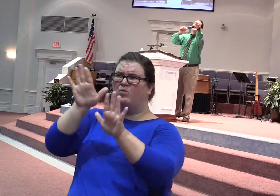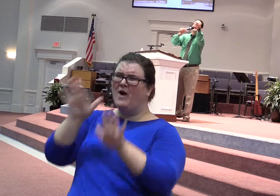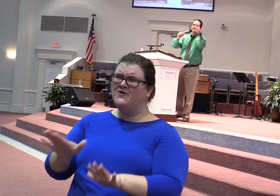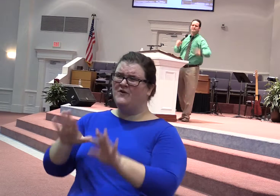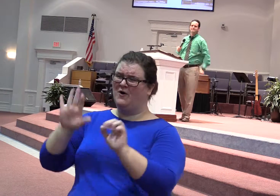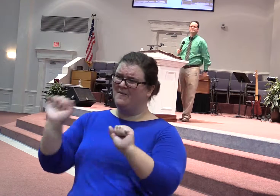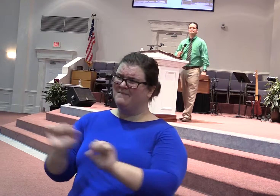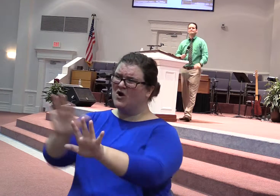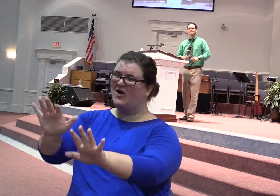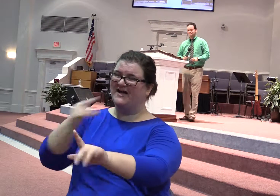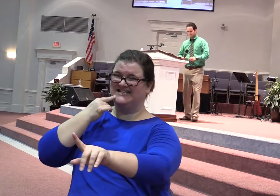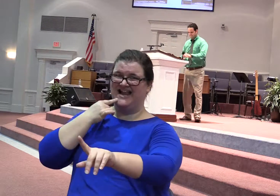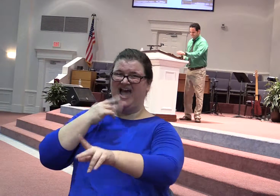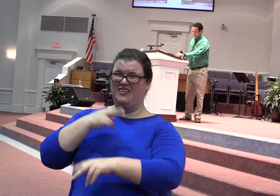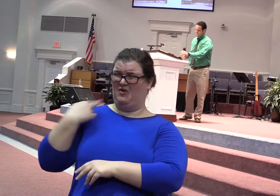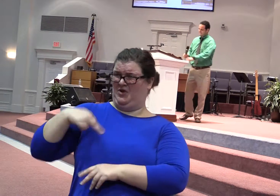of the day.